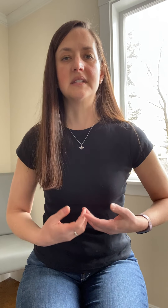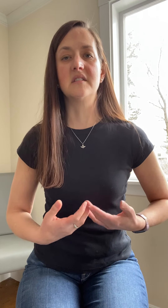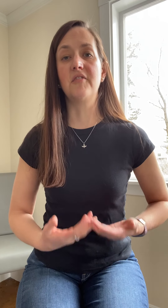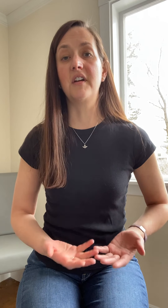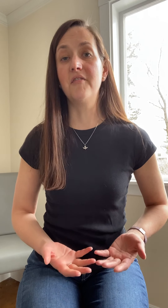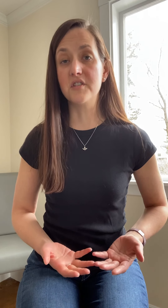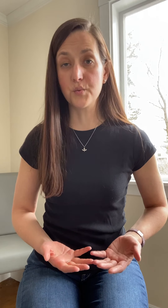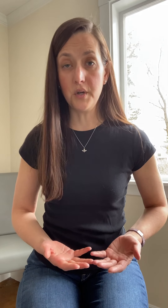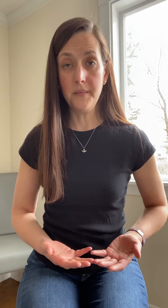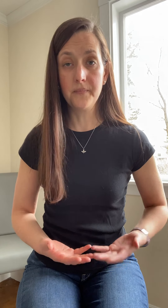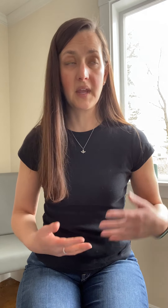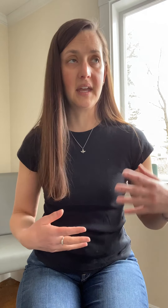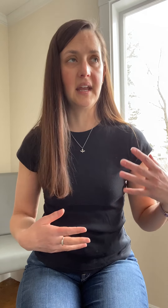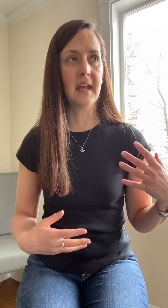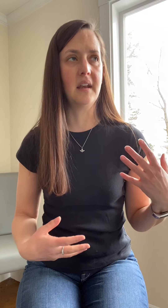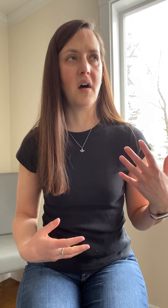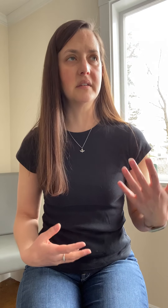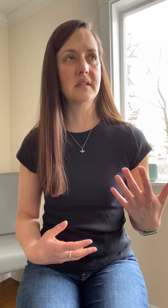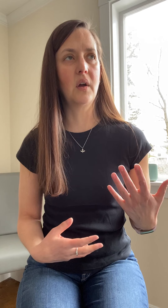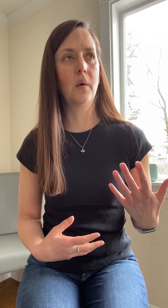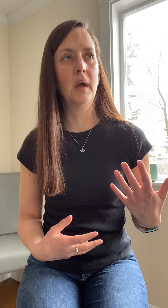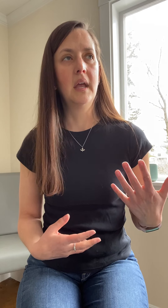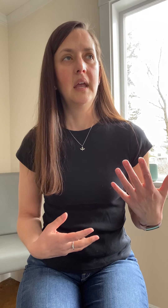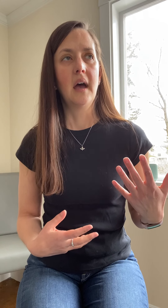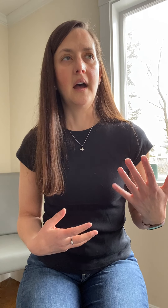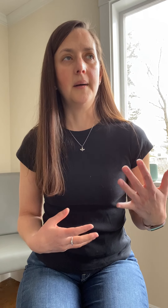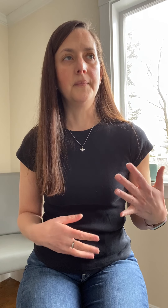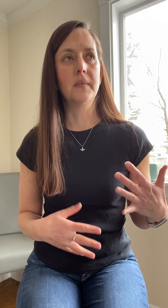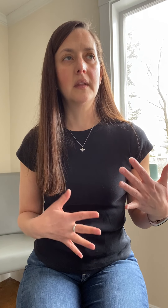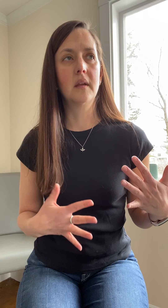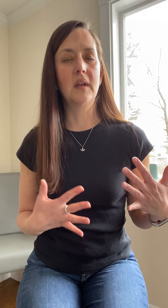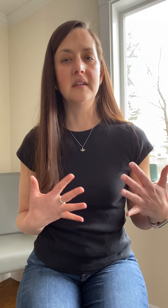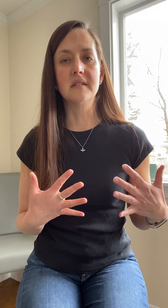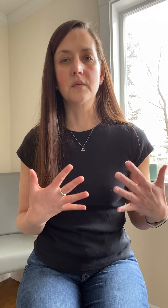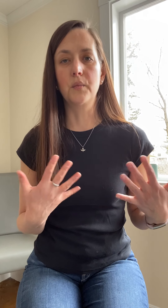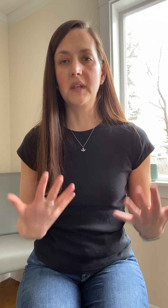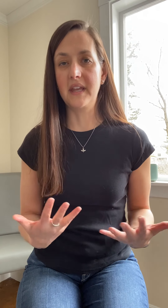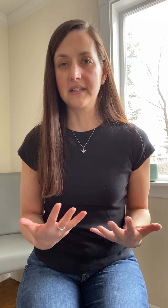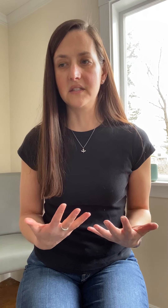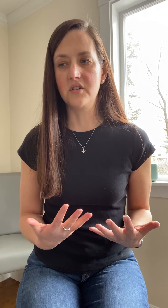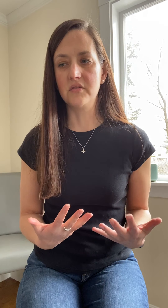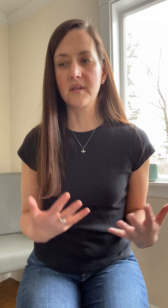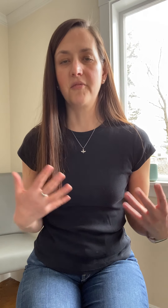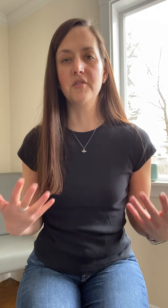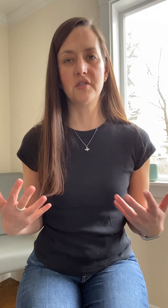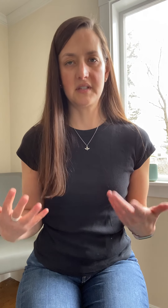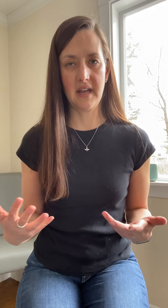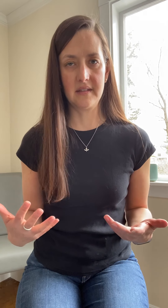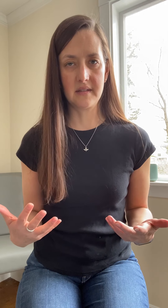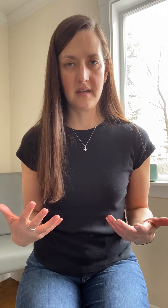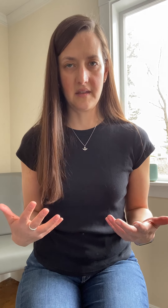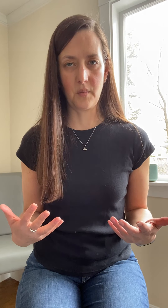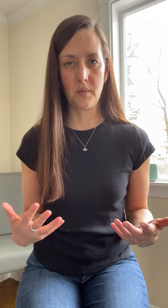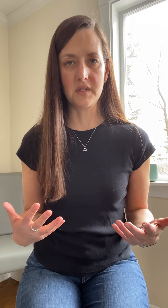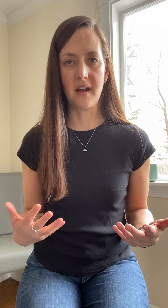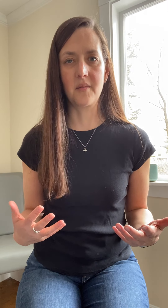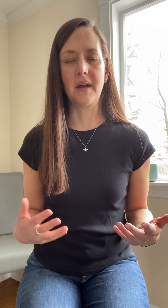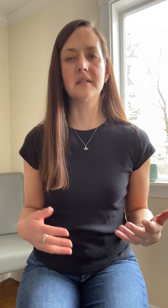it's very visual and it also is related to some future signs that we will talk about.